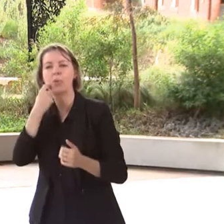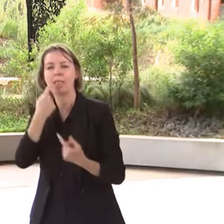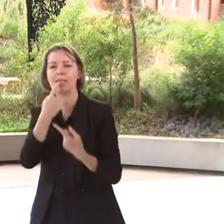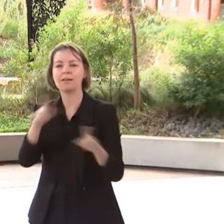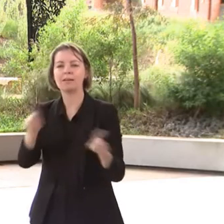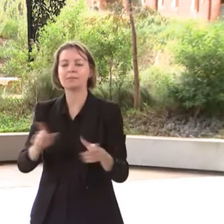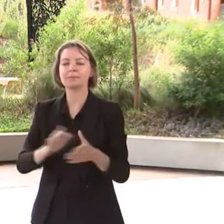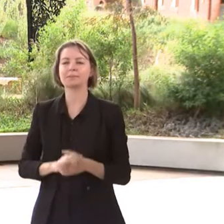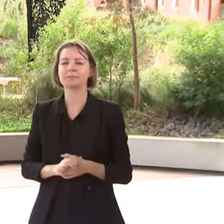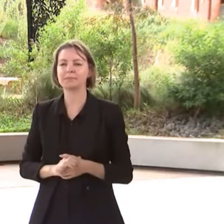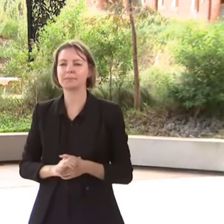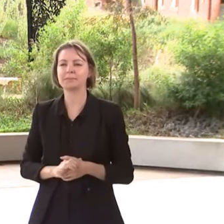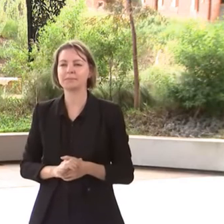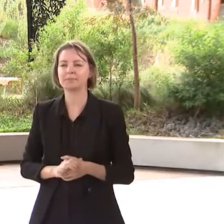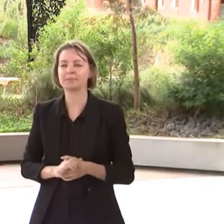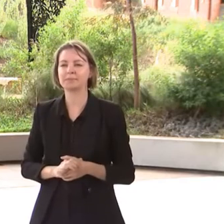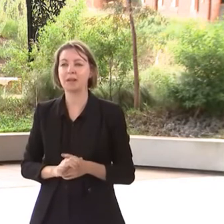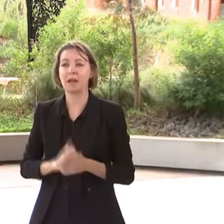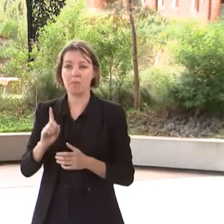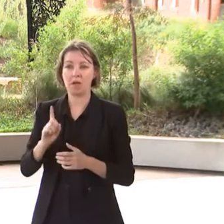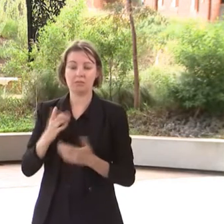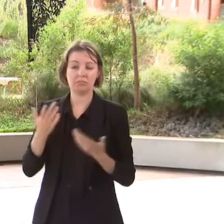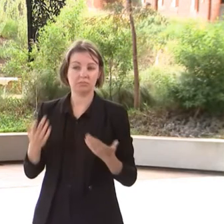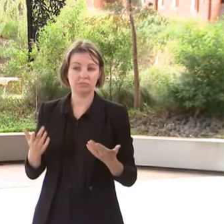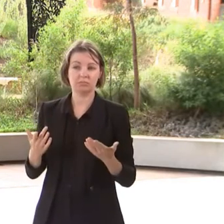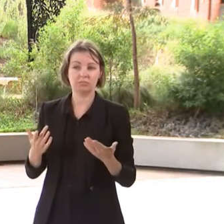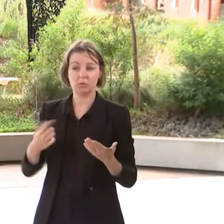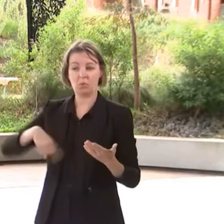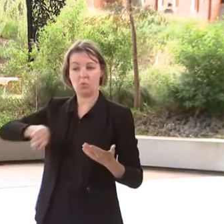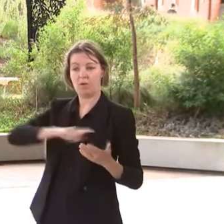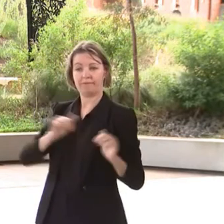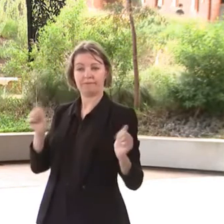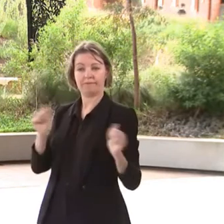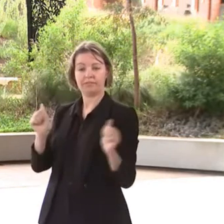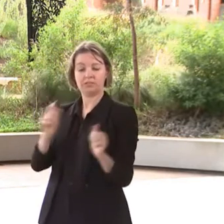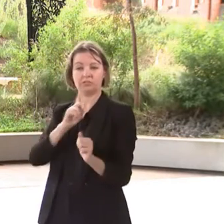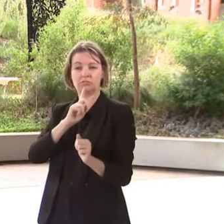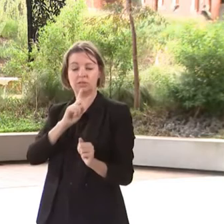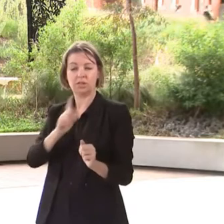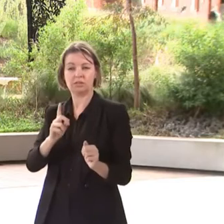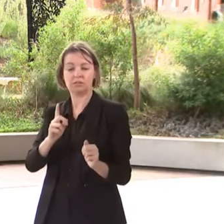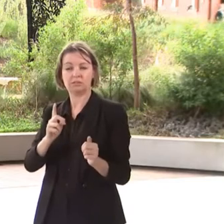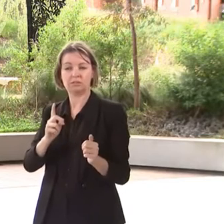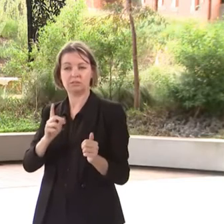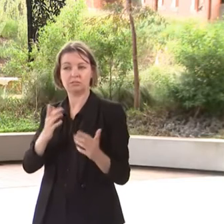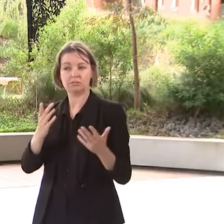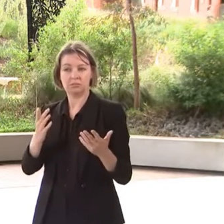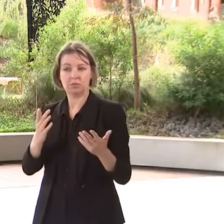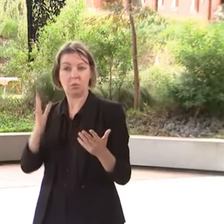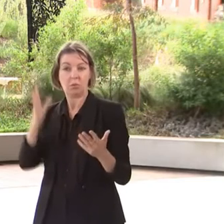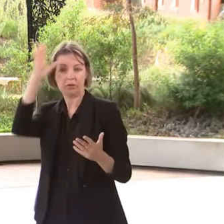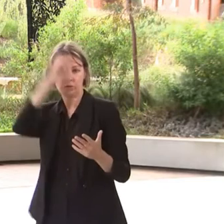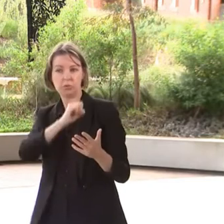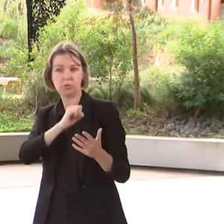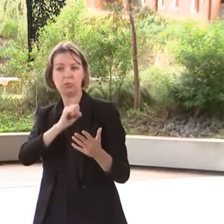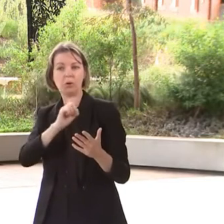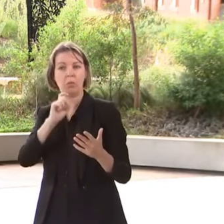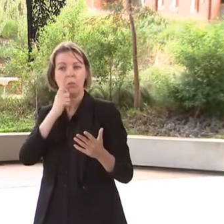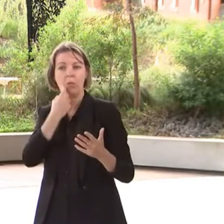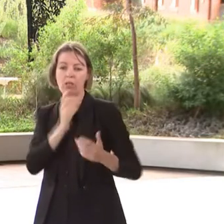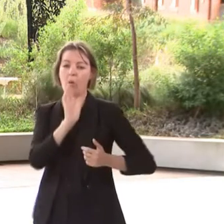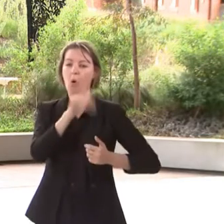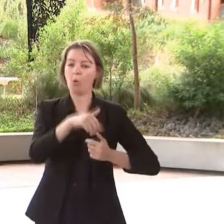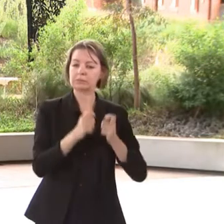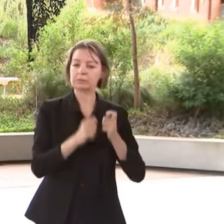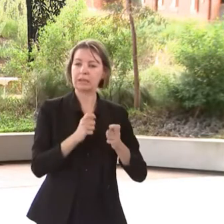of, obviously, you'd be aware, as it's been, and we've made very clear, that we expect rapid antigen tests to play a